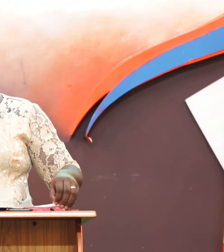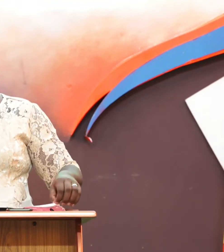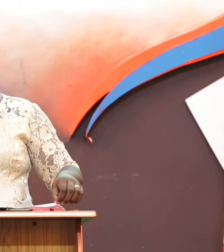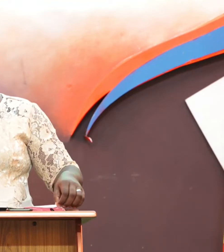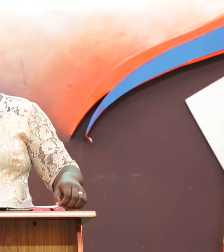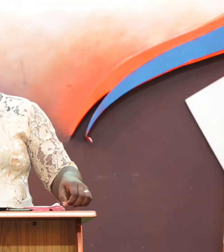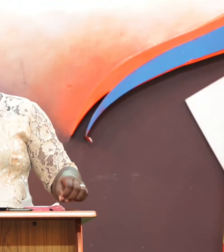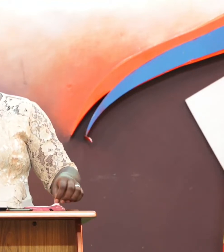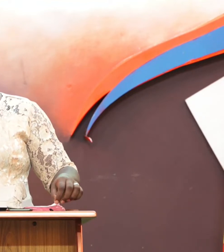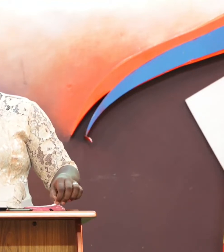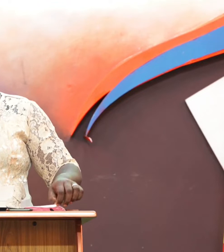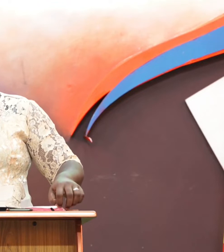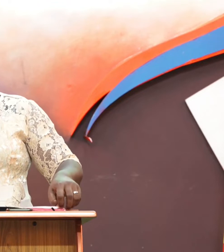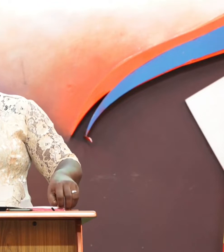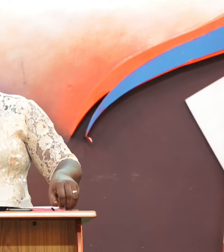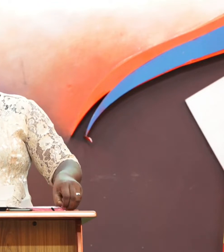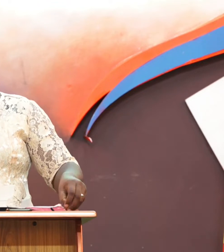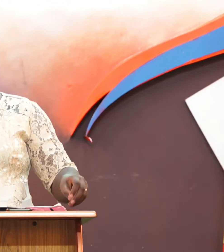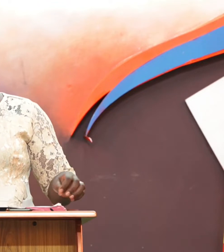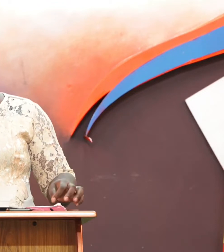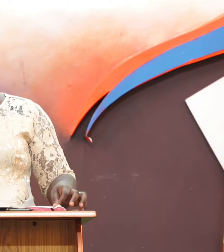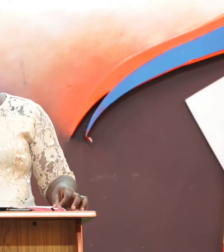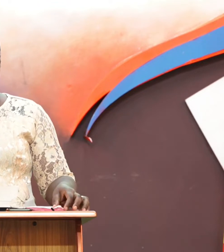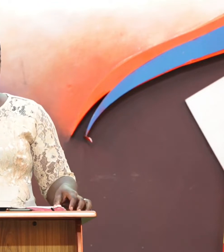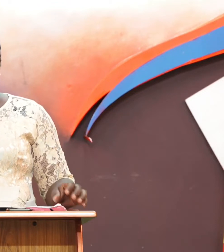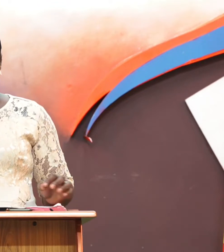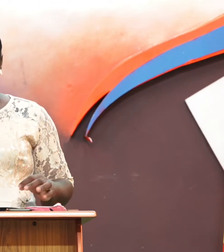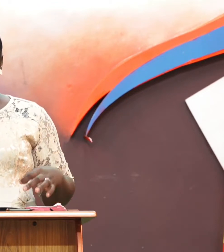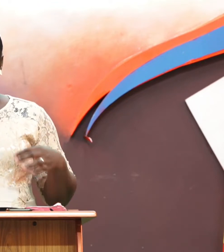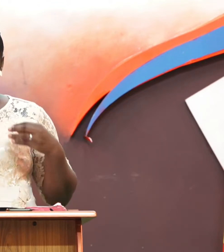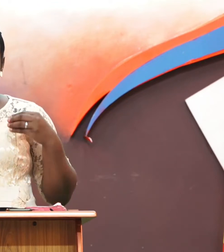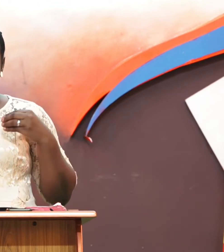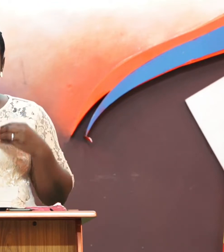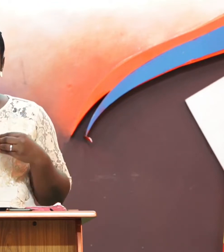therefore, we want to look at these words and what the Bible says about them. And